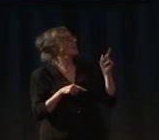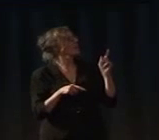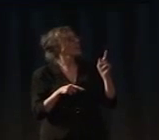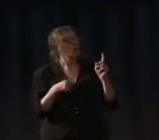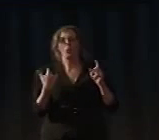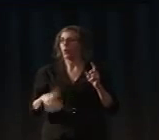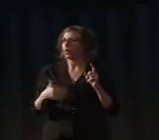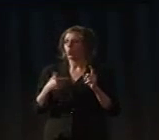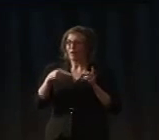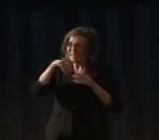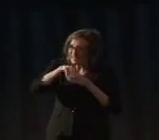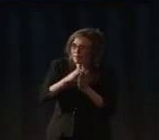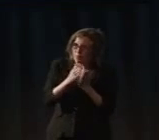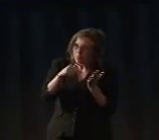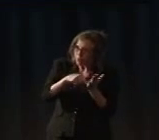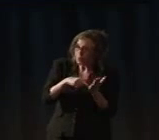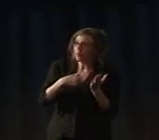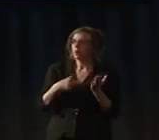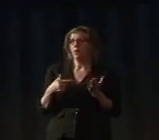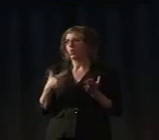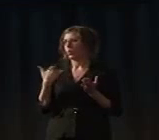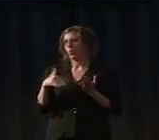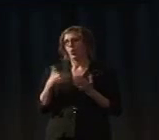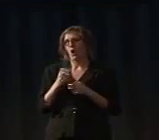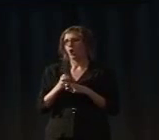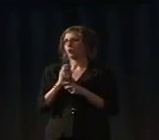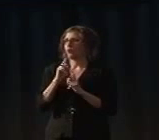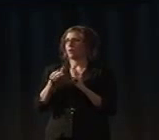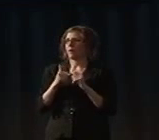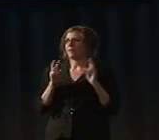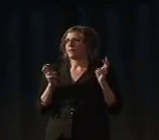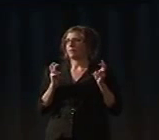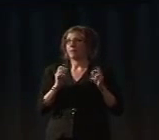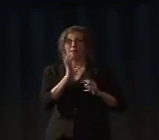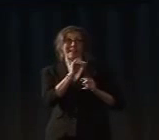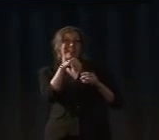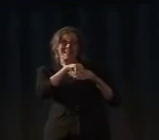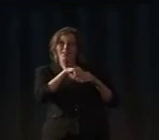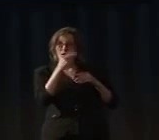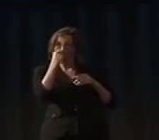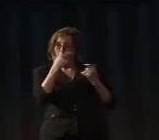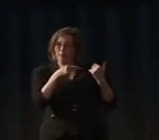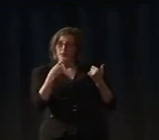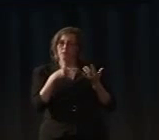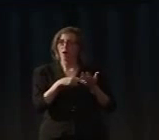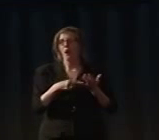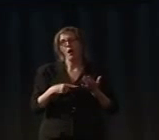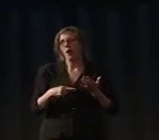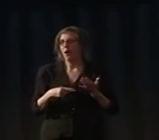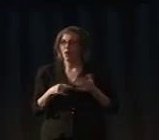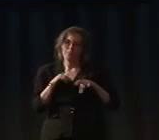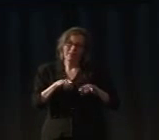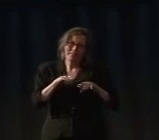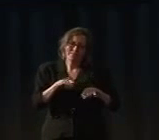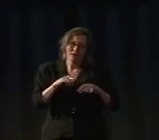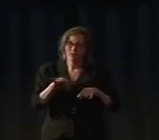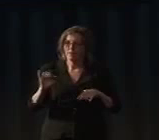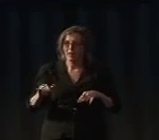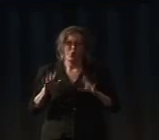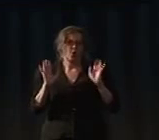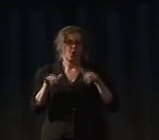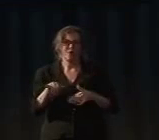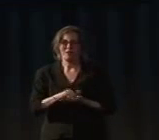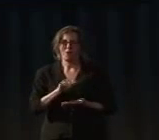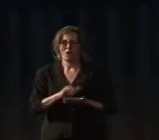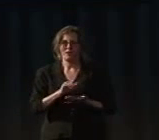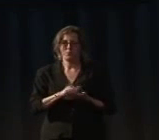about it. So if there are long discussions with his wife here, which is making fun of its impossibility, and here actually is a very